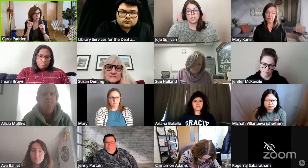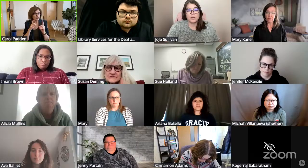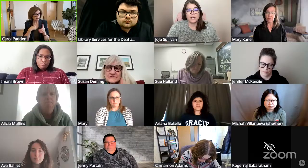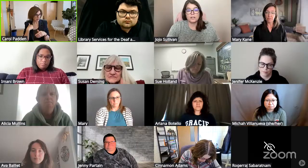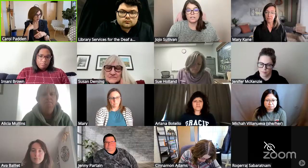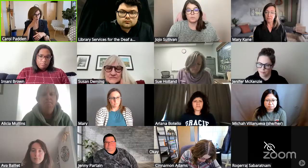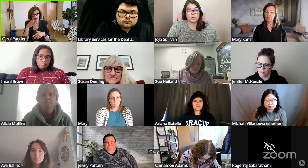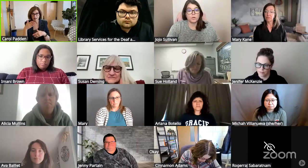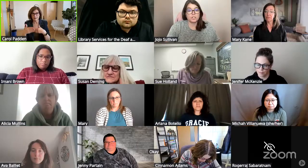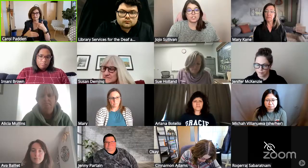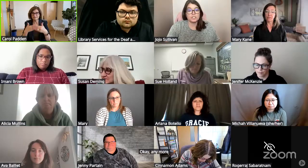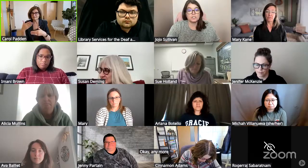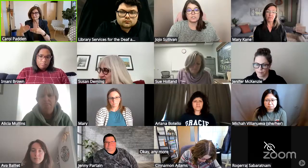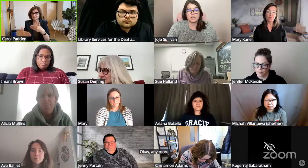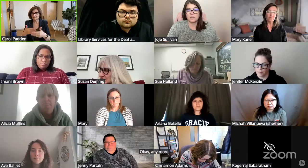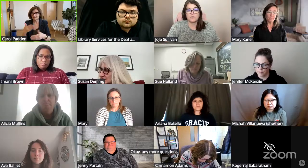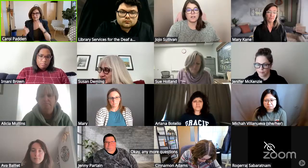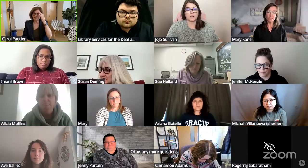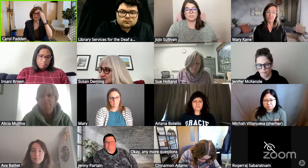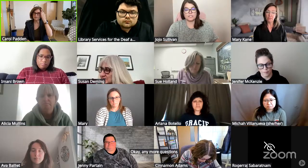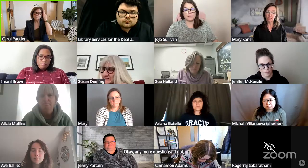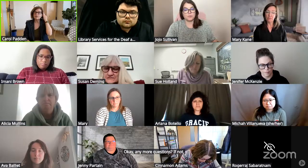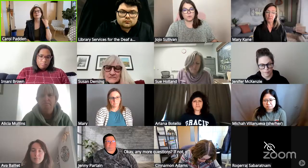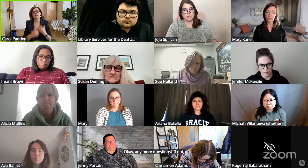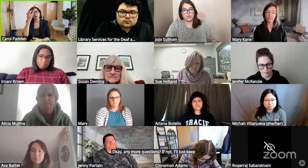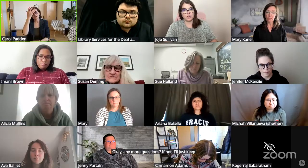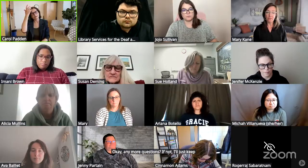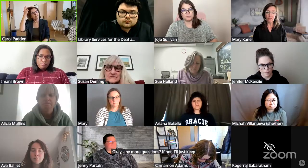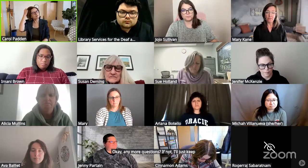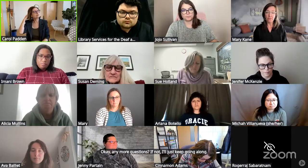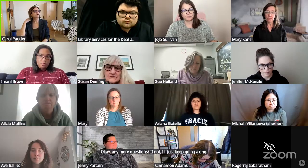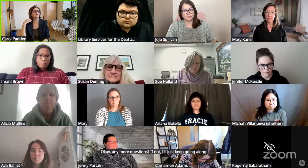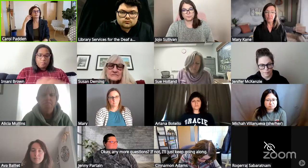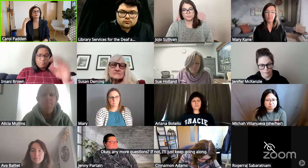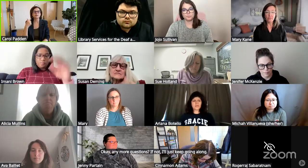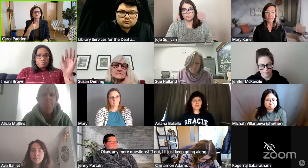Okay, any more questions? If not, I'll just keep going along.